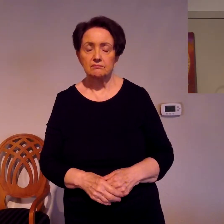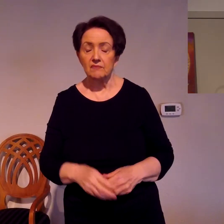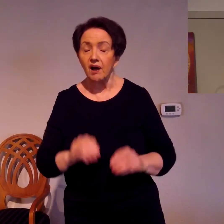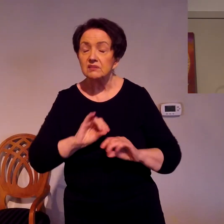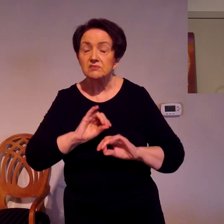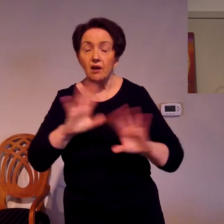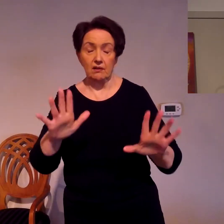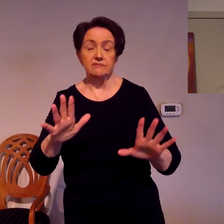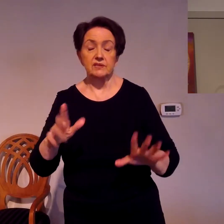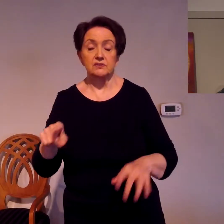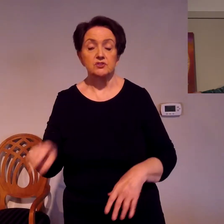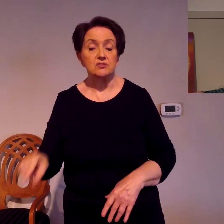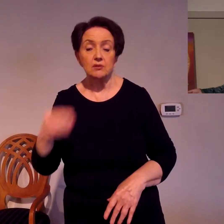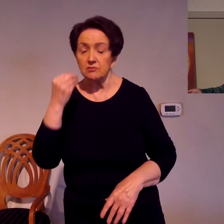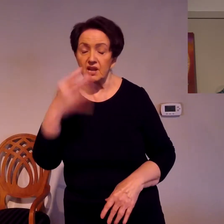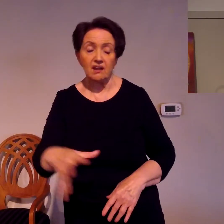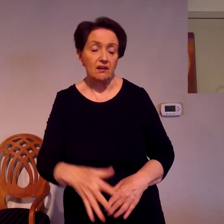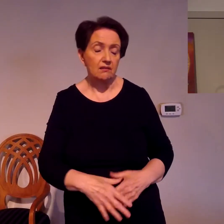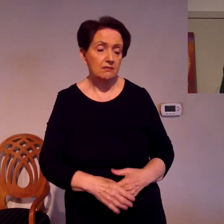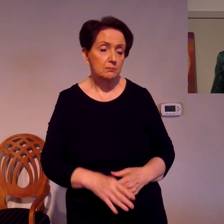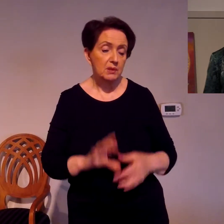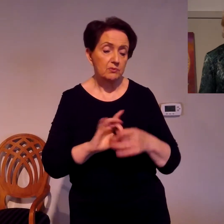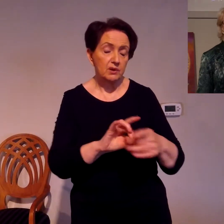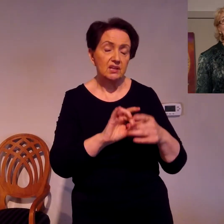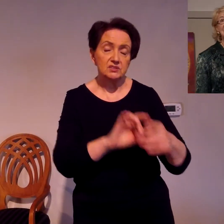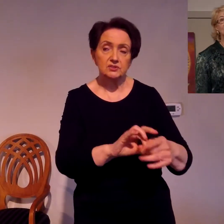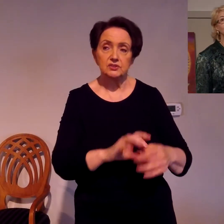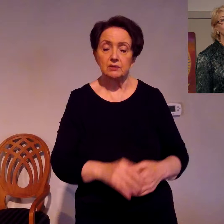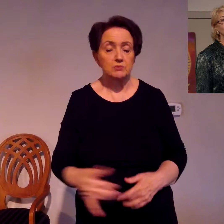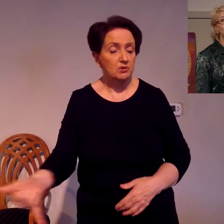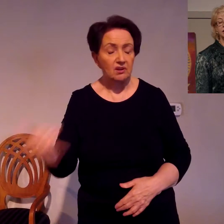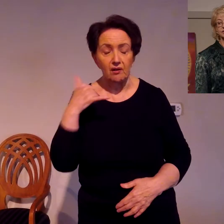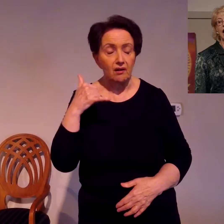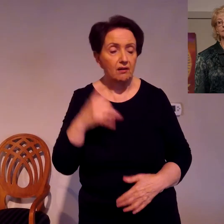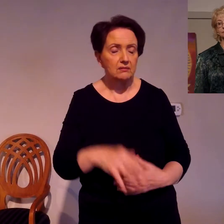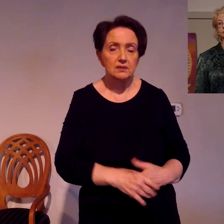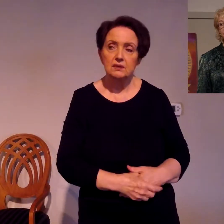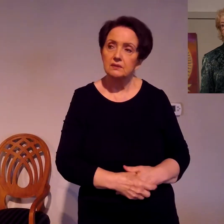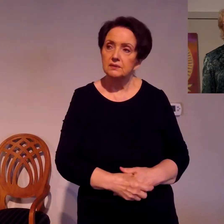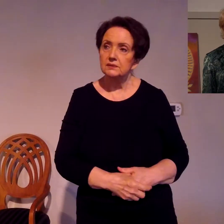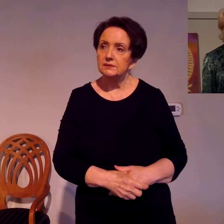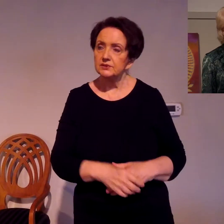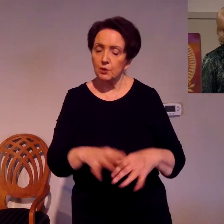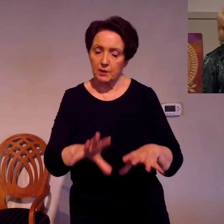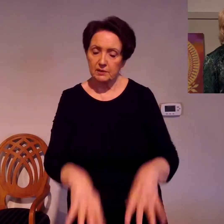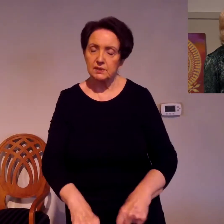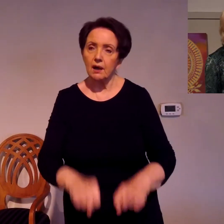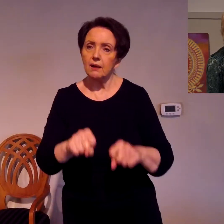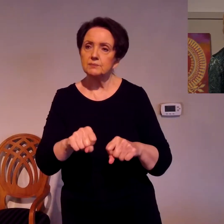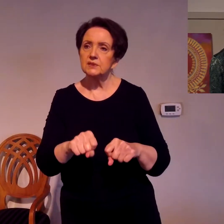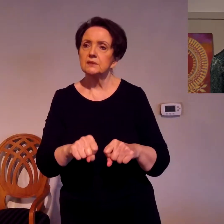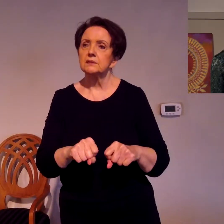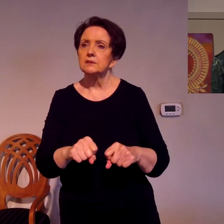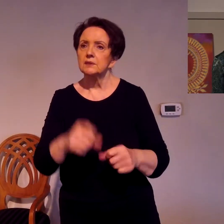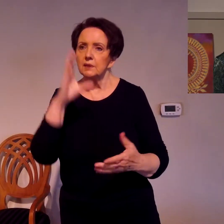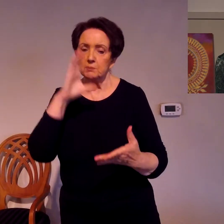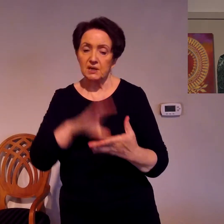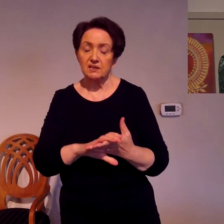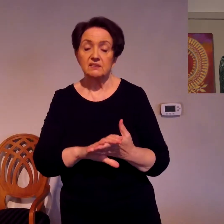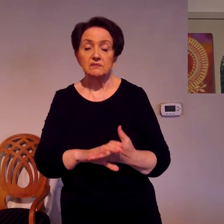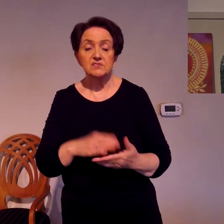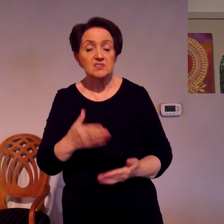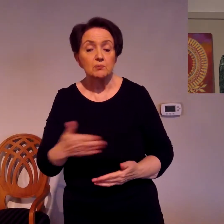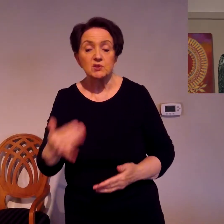about our relationship because you didn't call. And we adopt a belief there's something seriously wrong